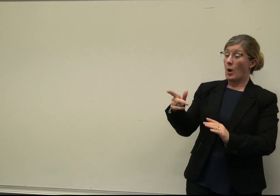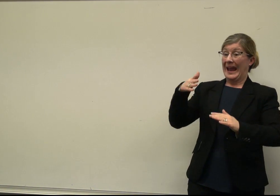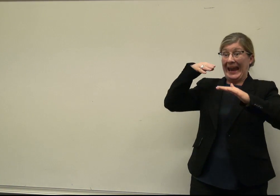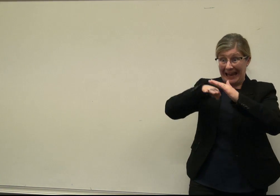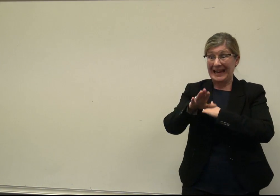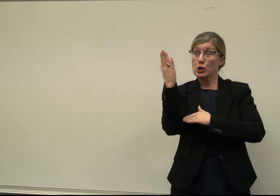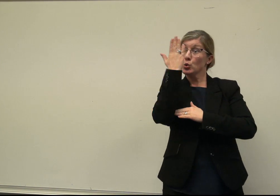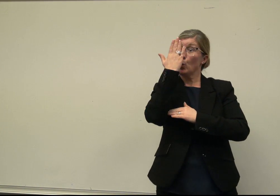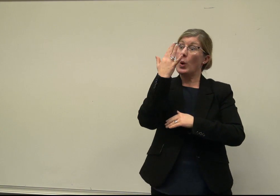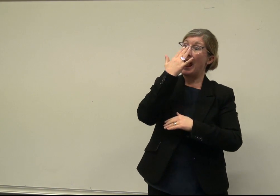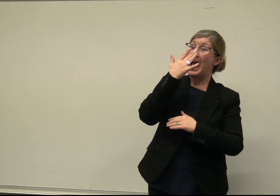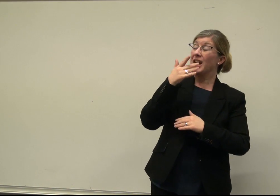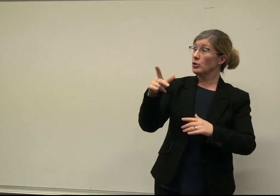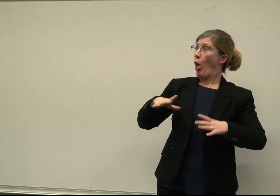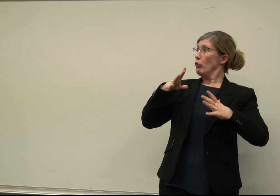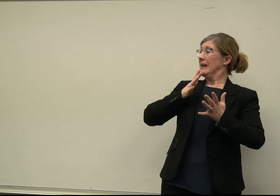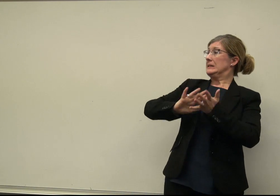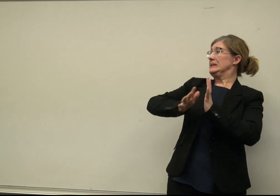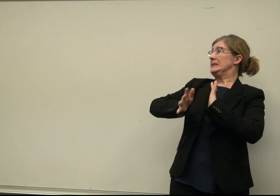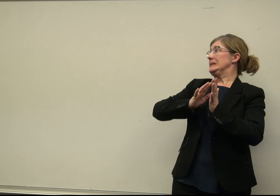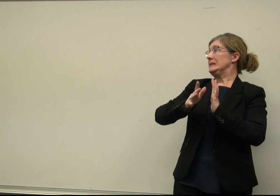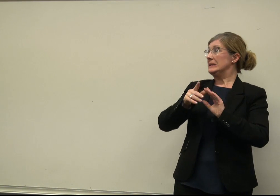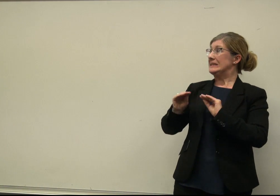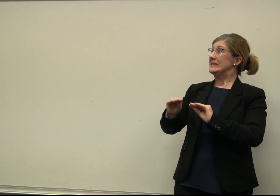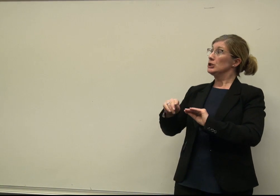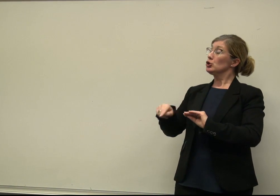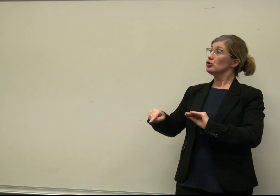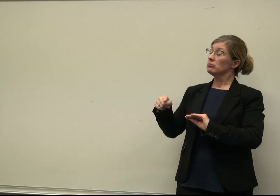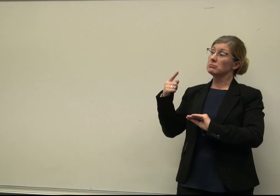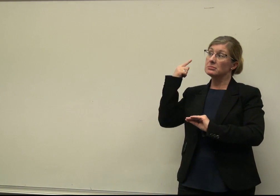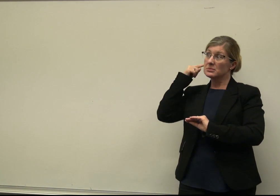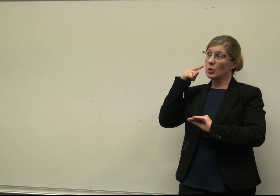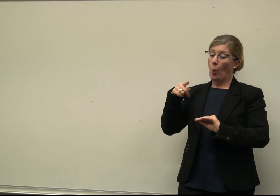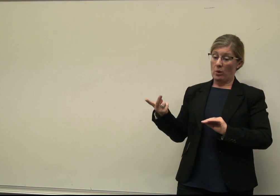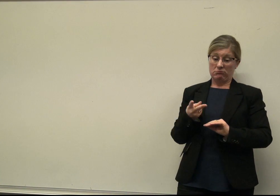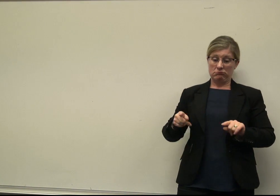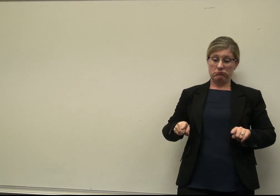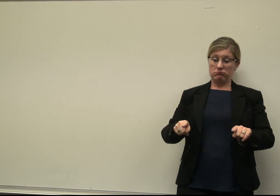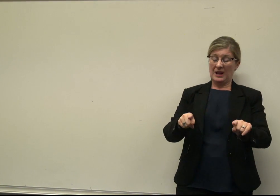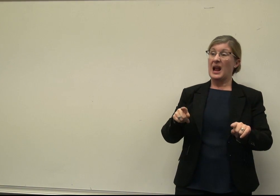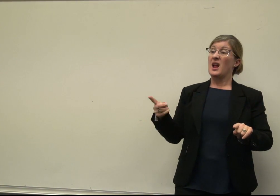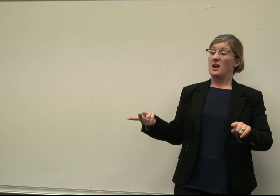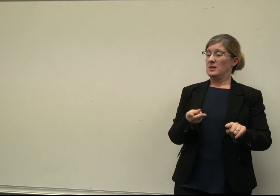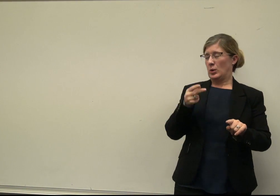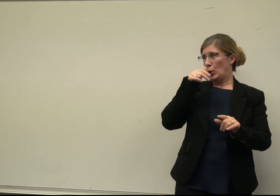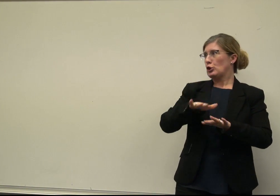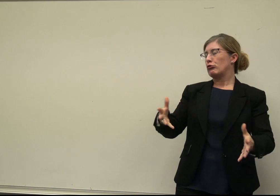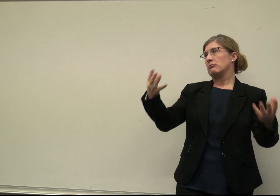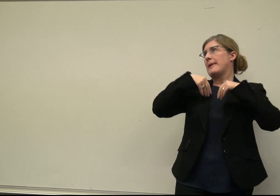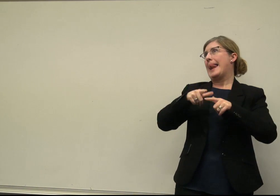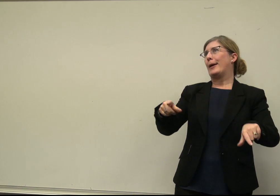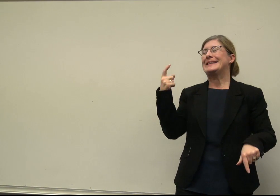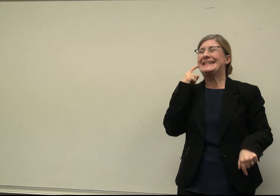start school, they know how to sign. Children learn languages very easily, as we know.